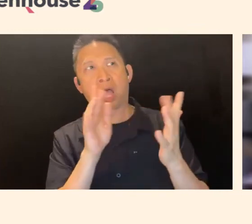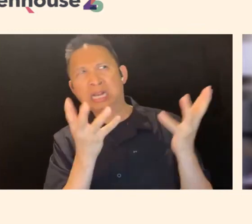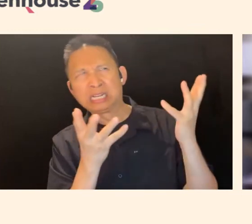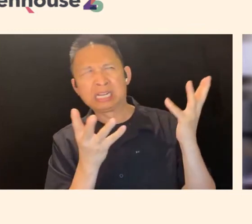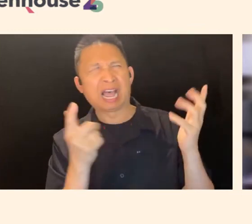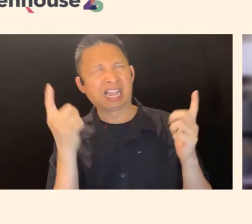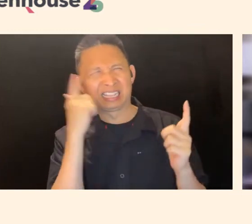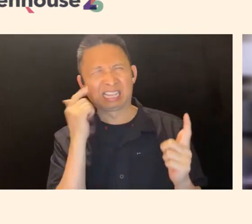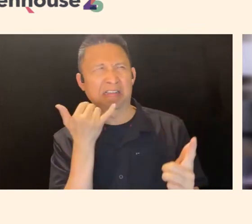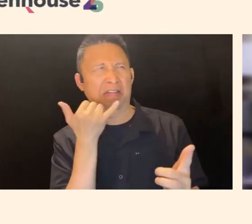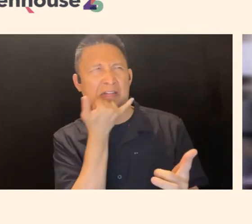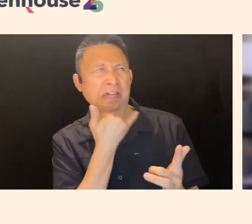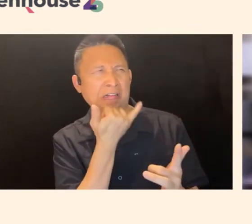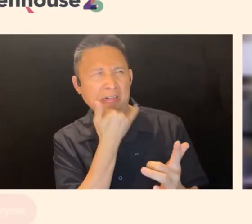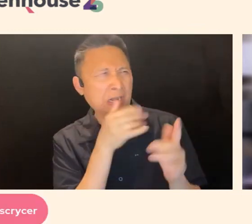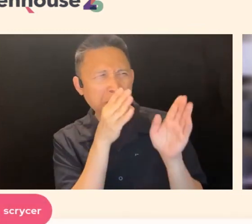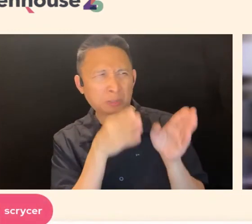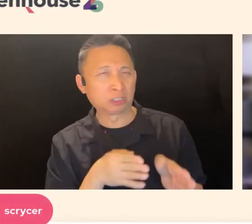people.